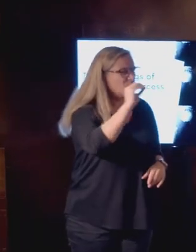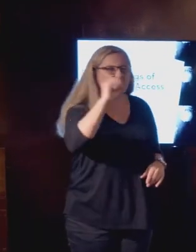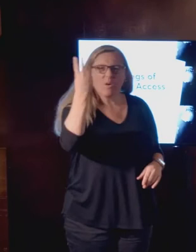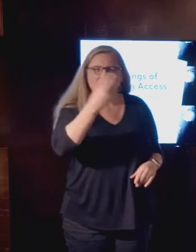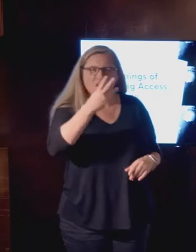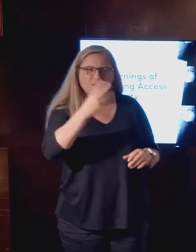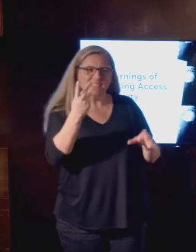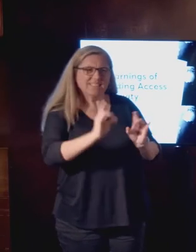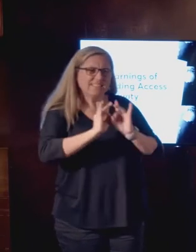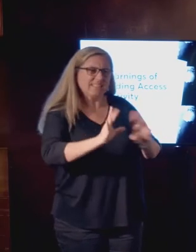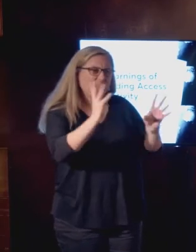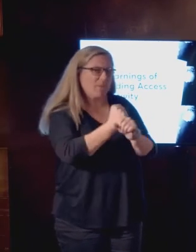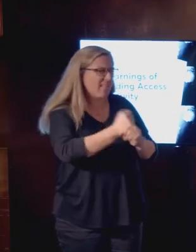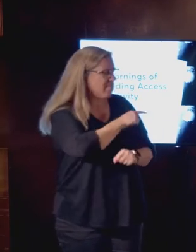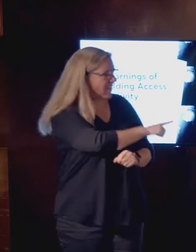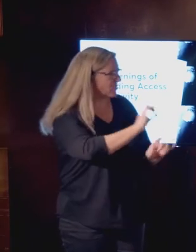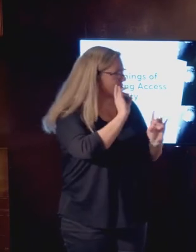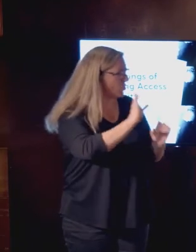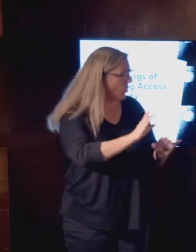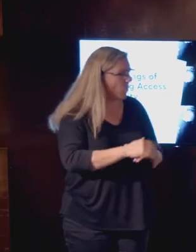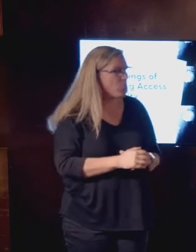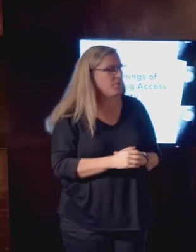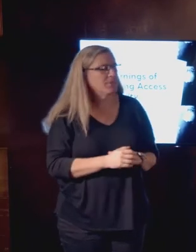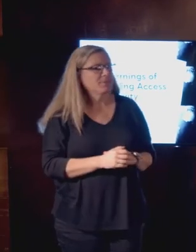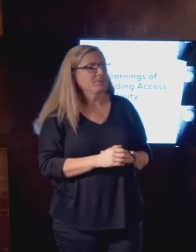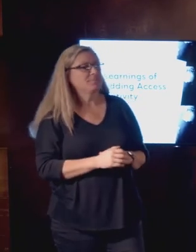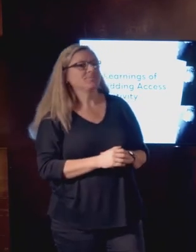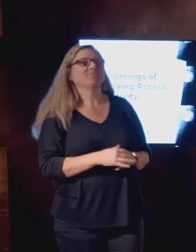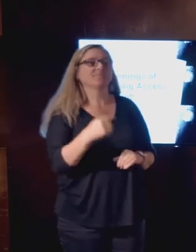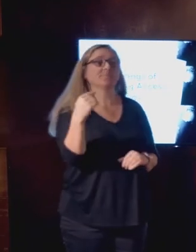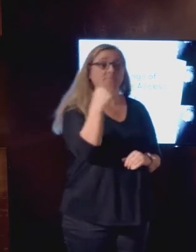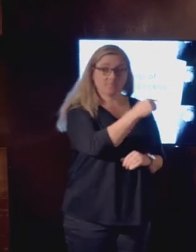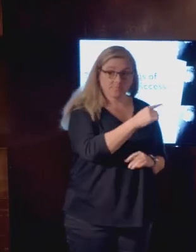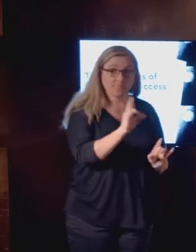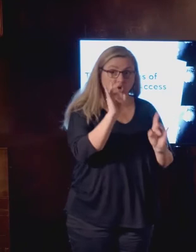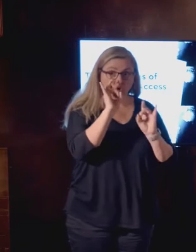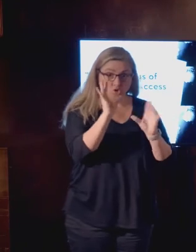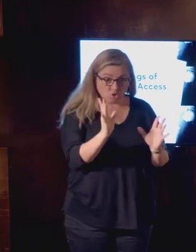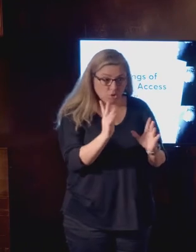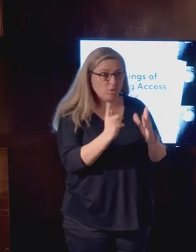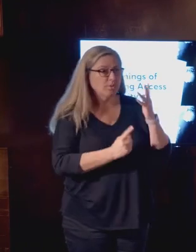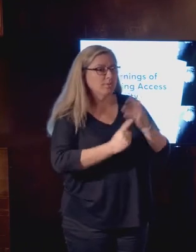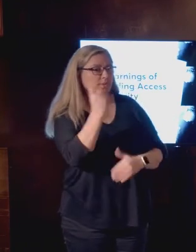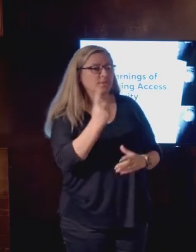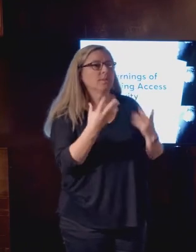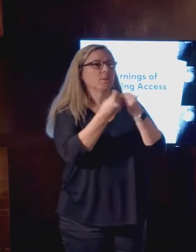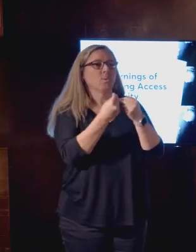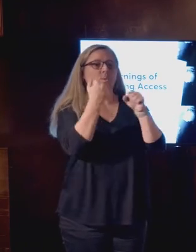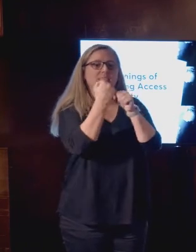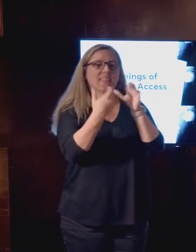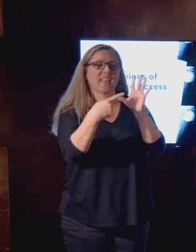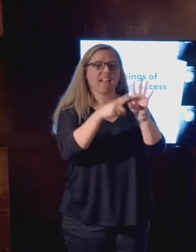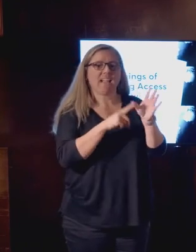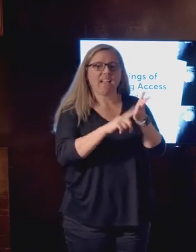think, when we created that show. So that show was created with Gail Mellis and